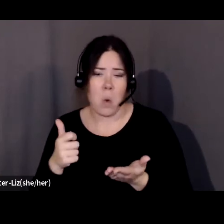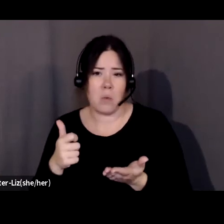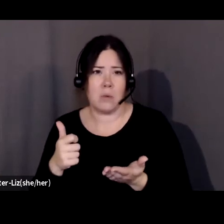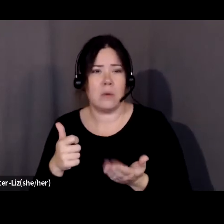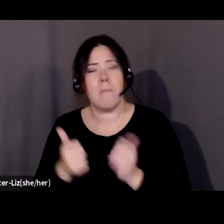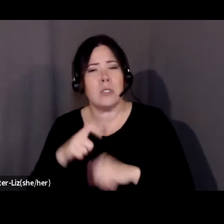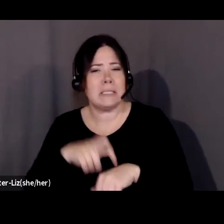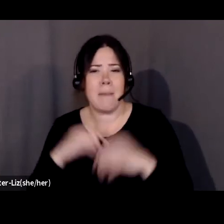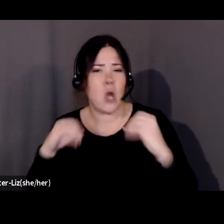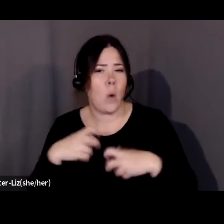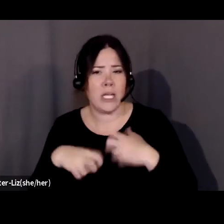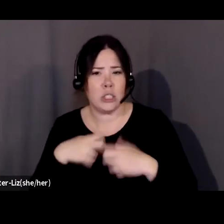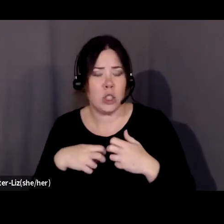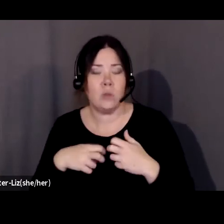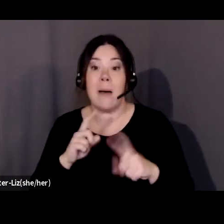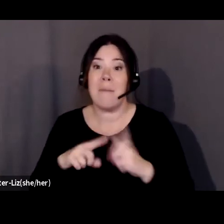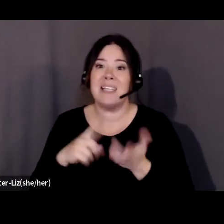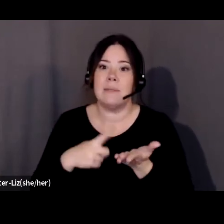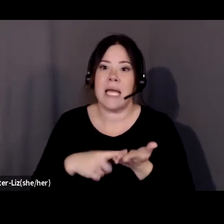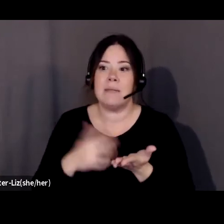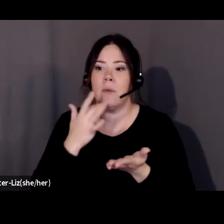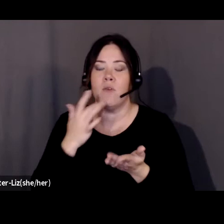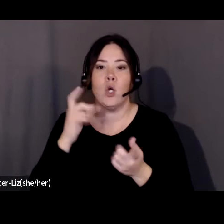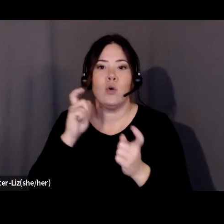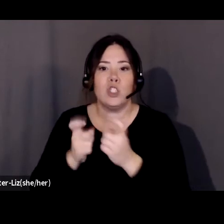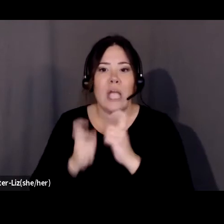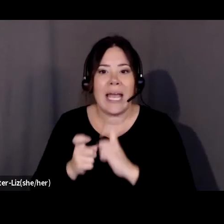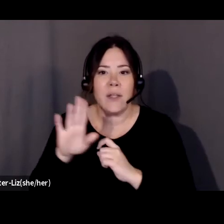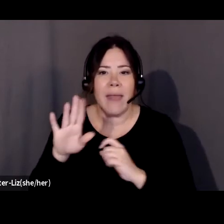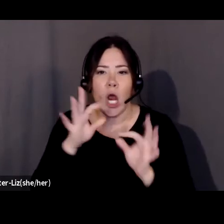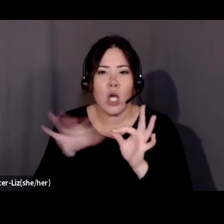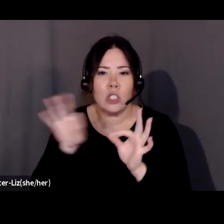to something that they said, or,